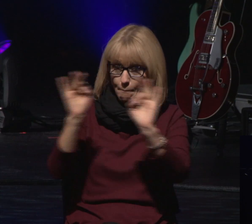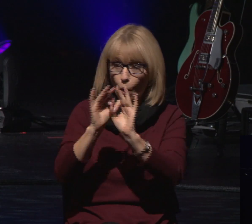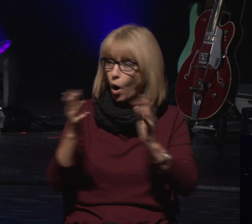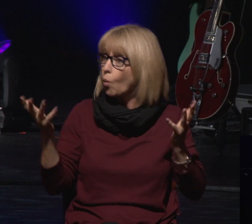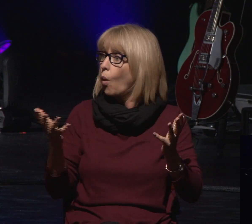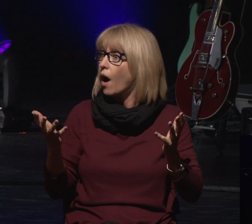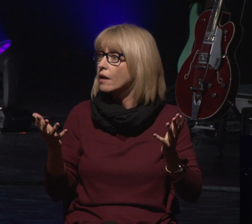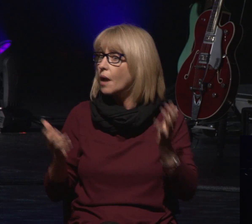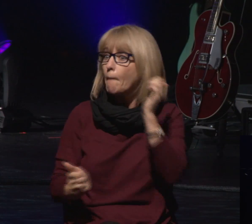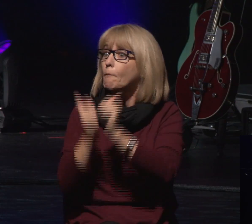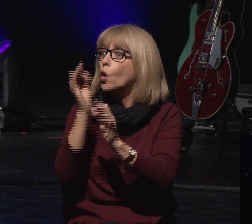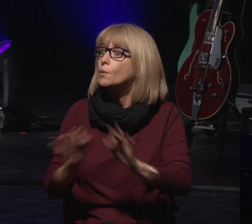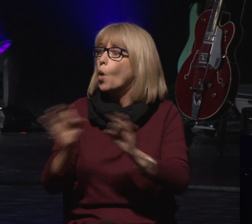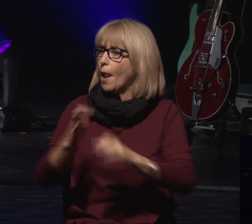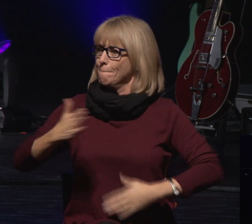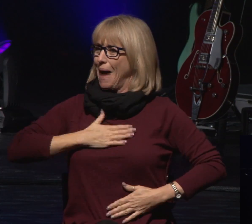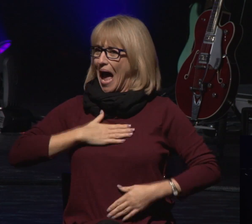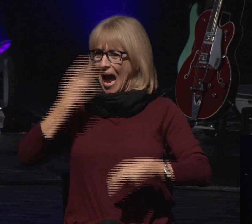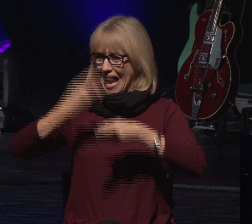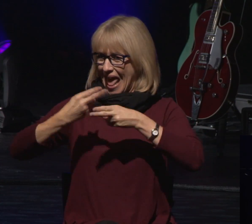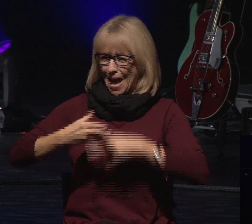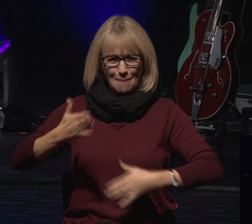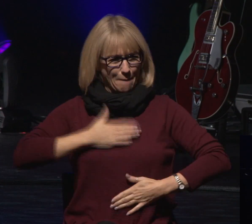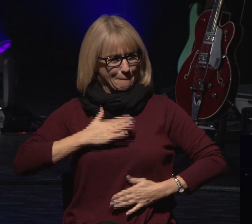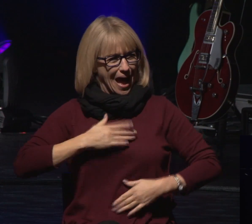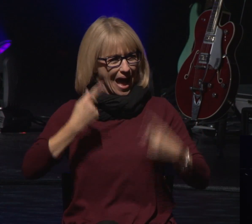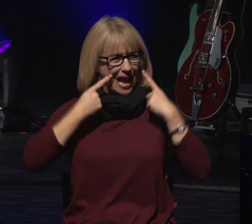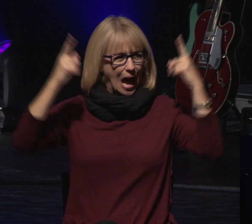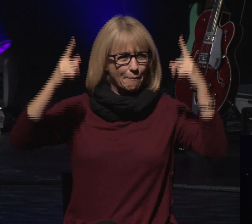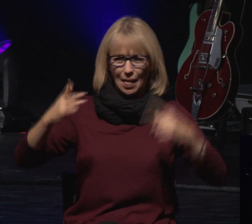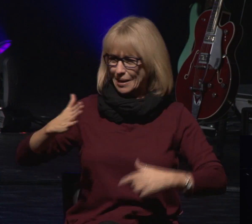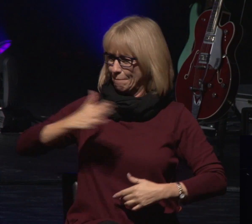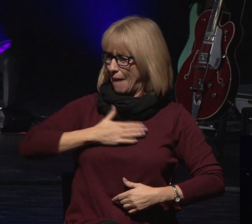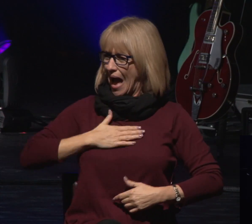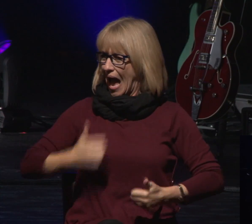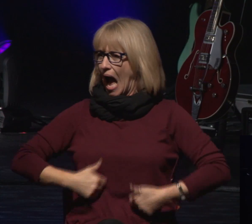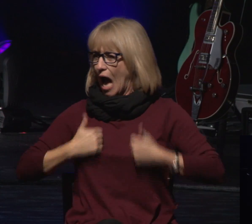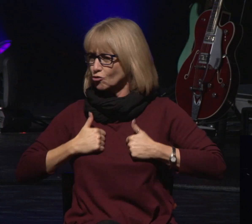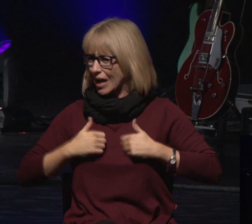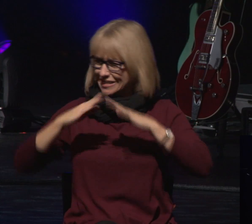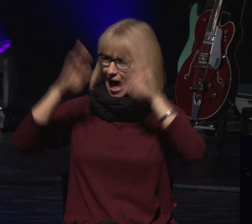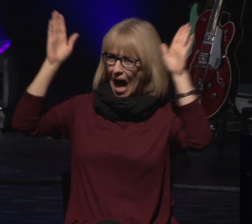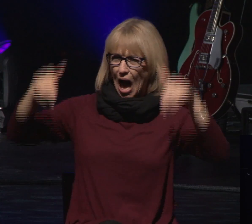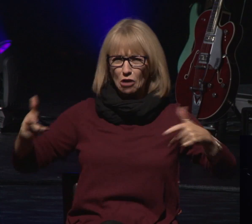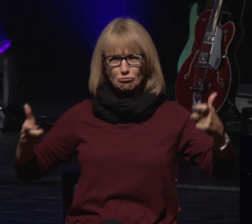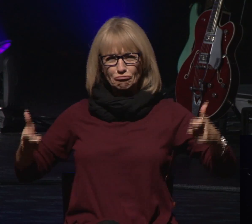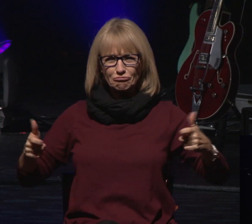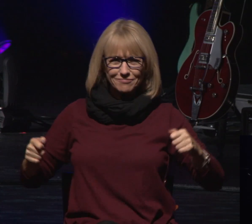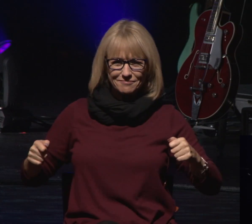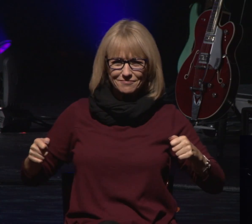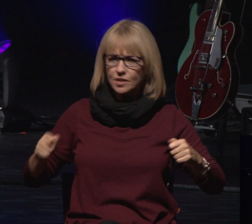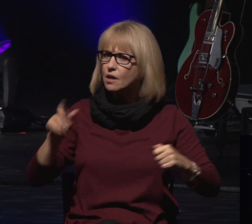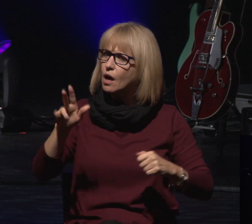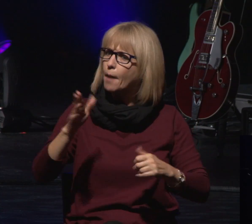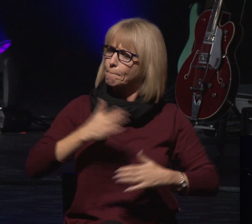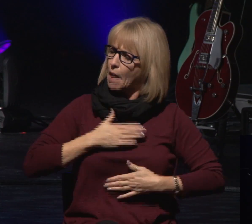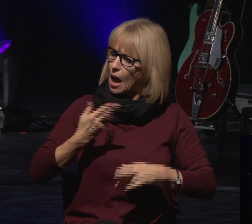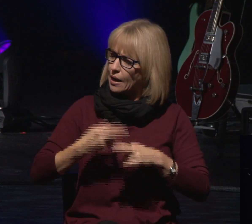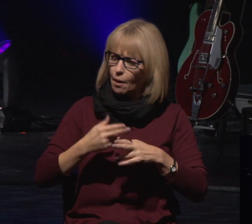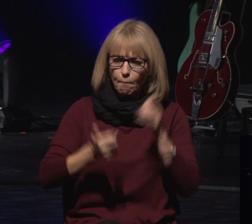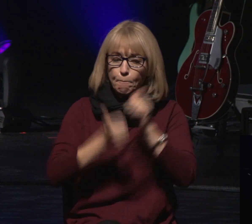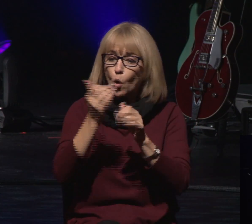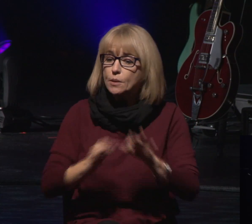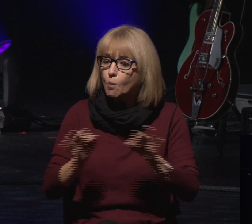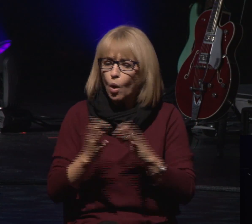family is your name and your accomplishments or your address? Or is that we are followers of Jesus